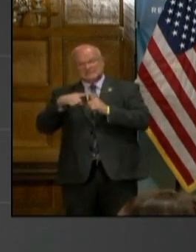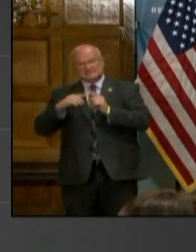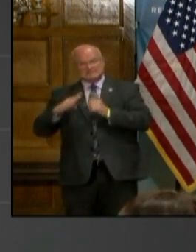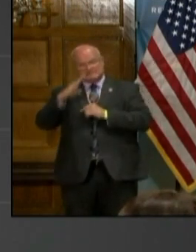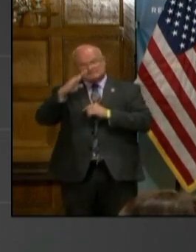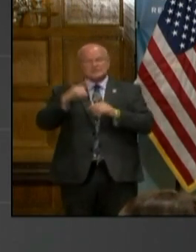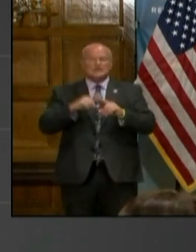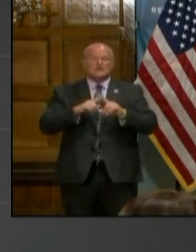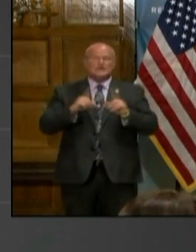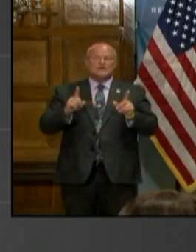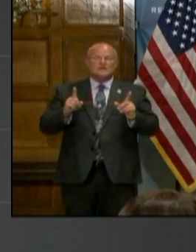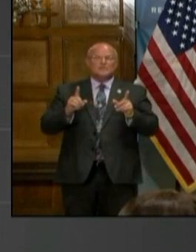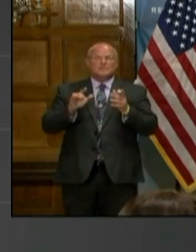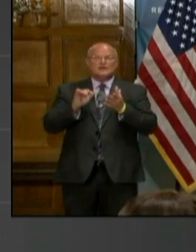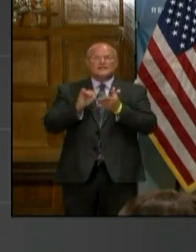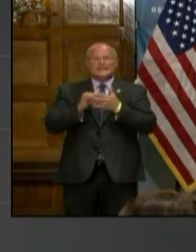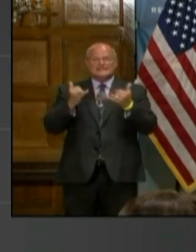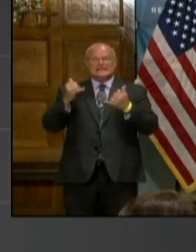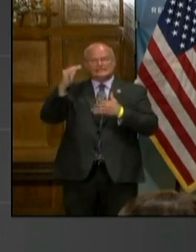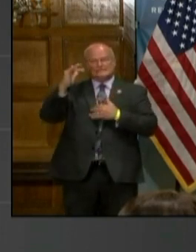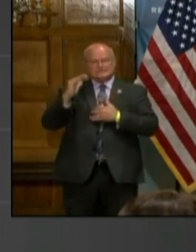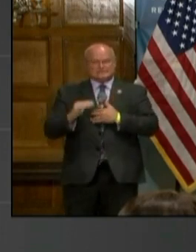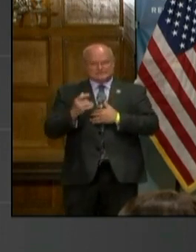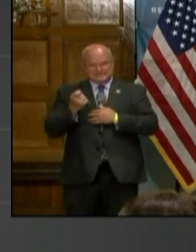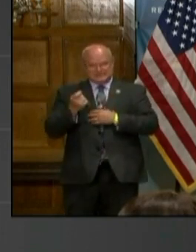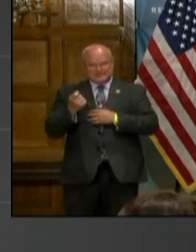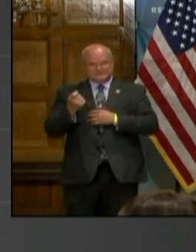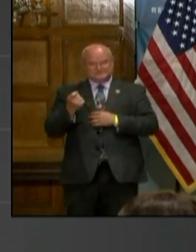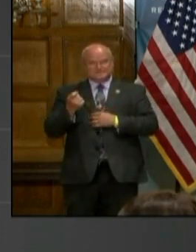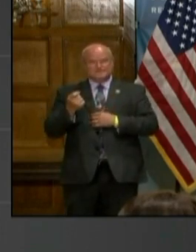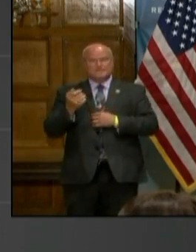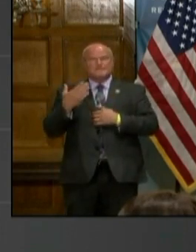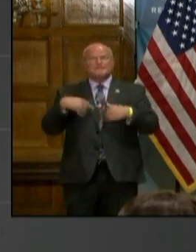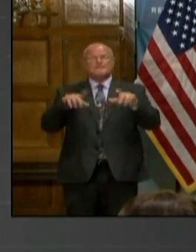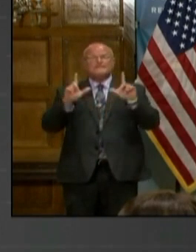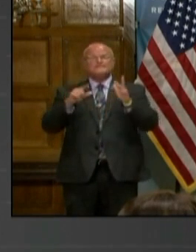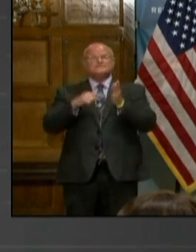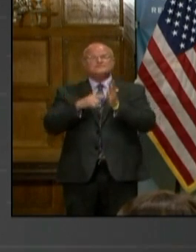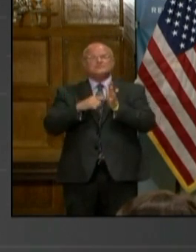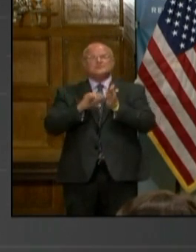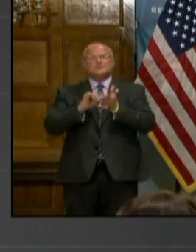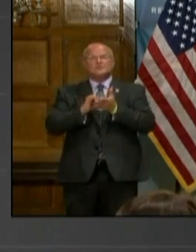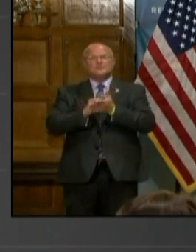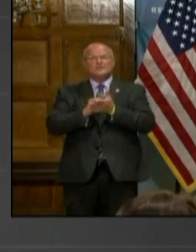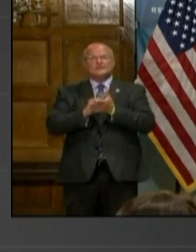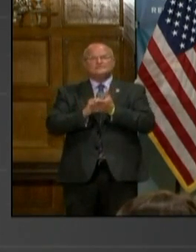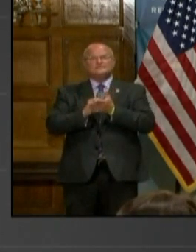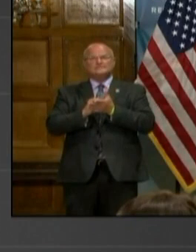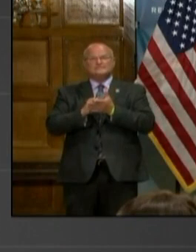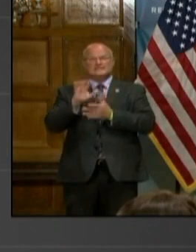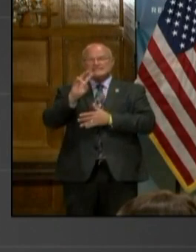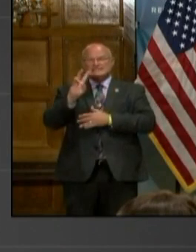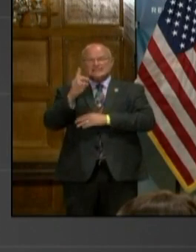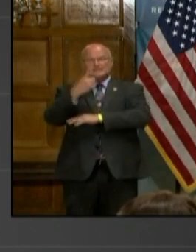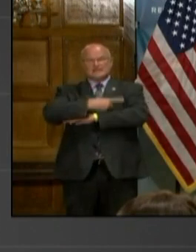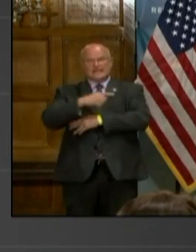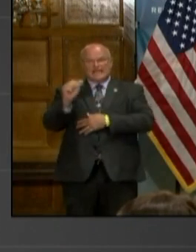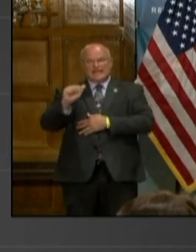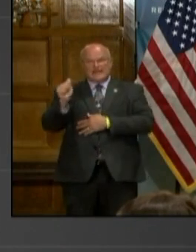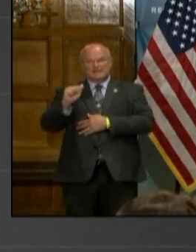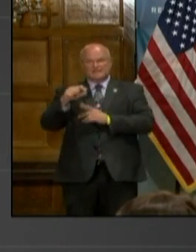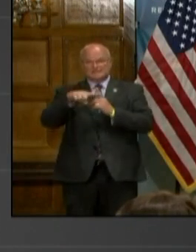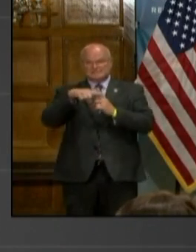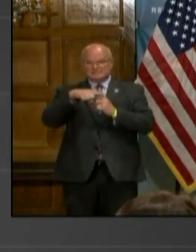positivity that has now come down some. And the next one shows the 7-day rolling average